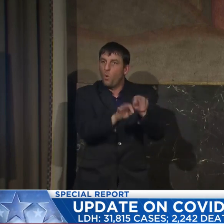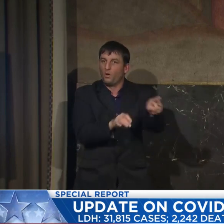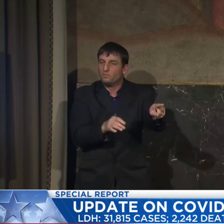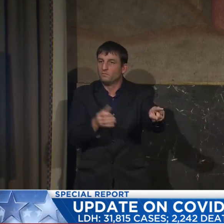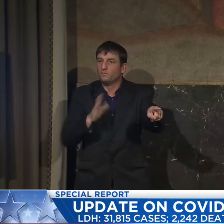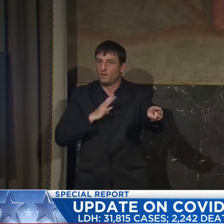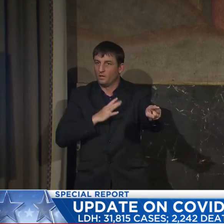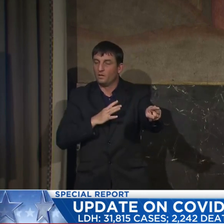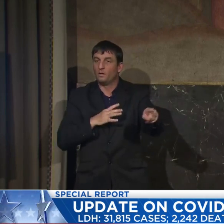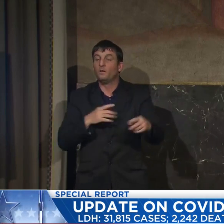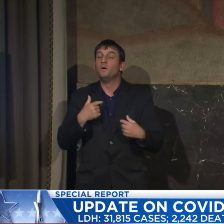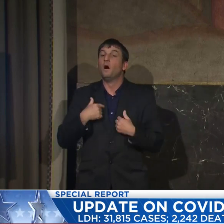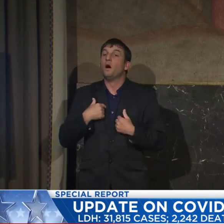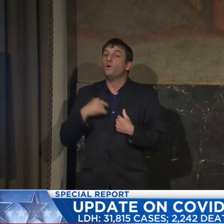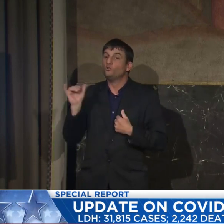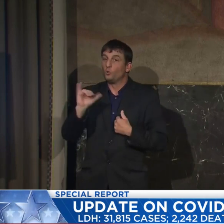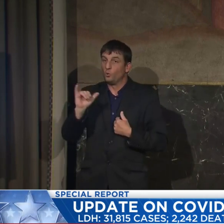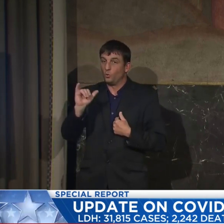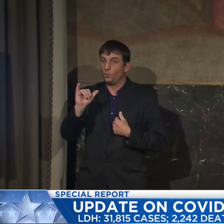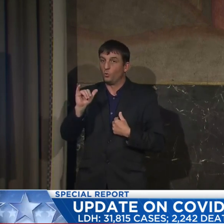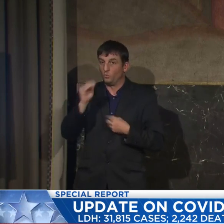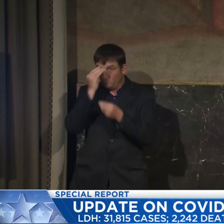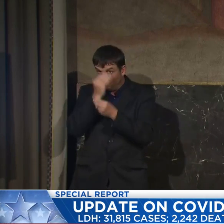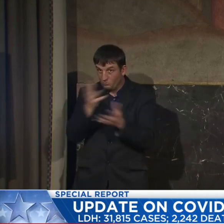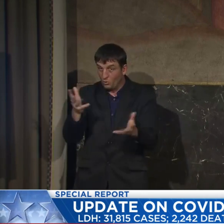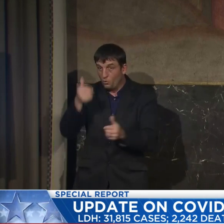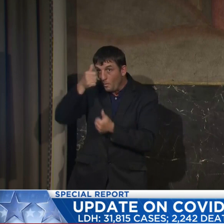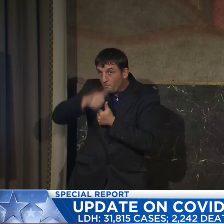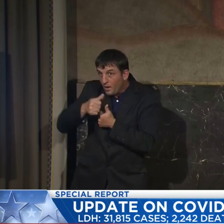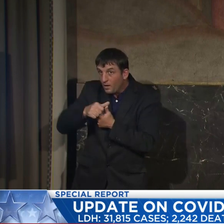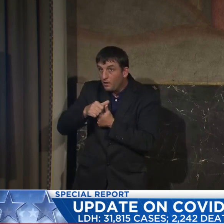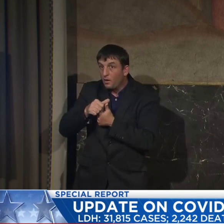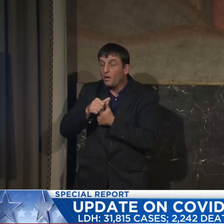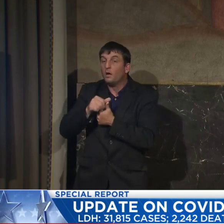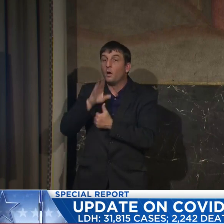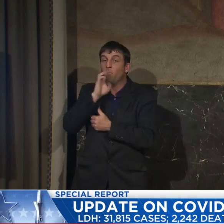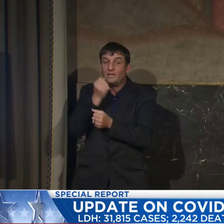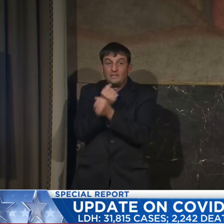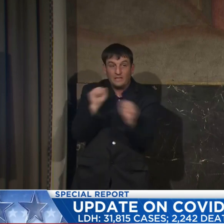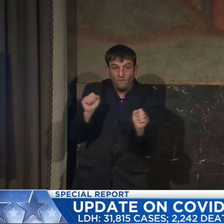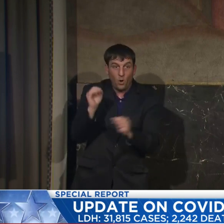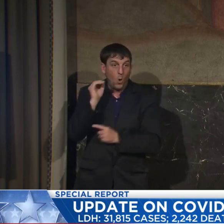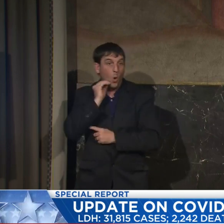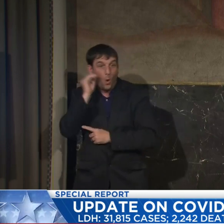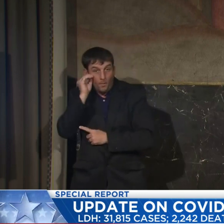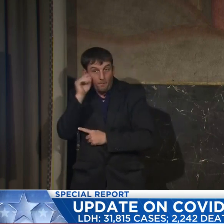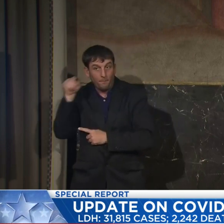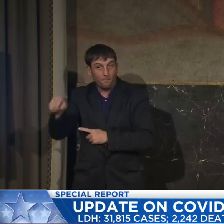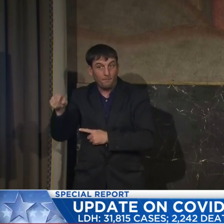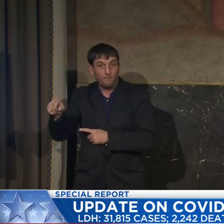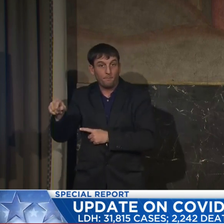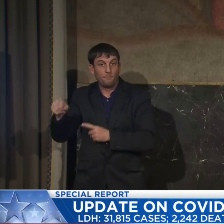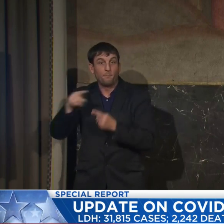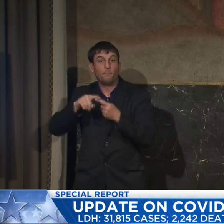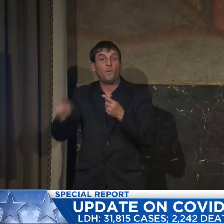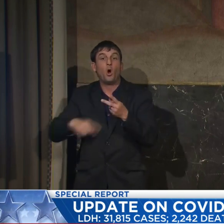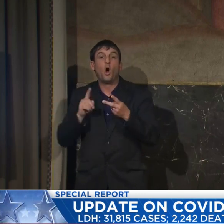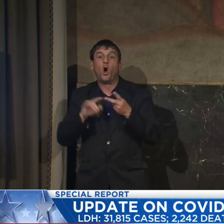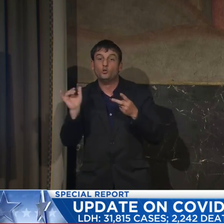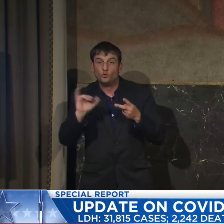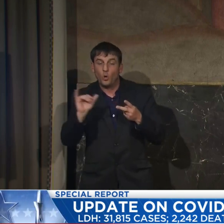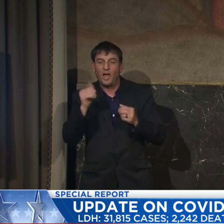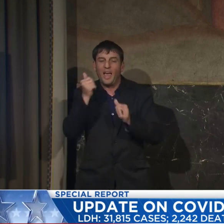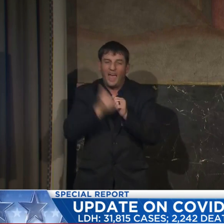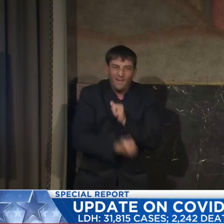And you know, I would just remind people that in addition to being safer at home, everybody still has their part to